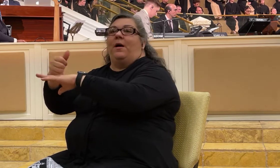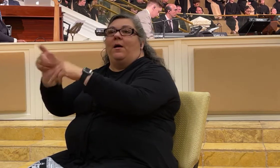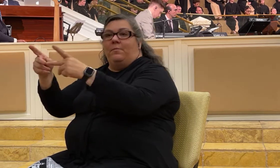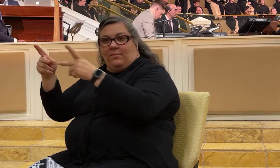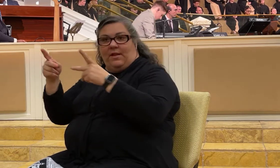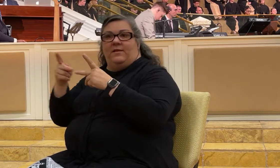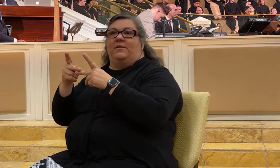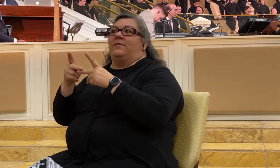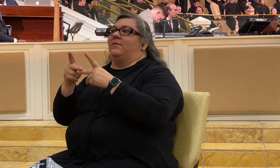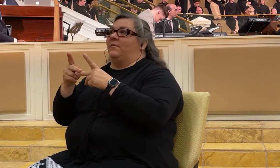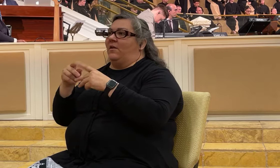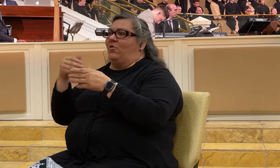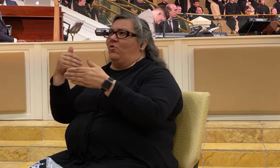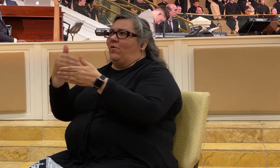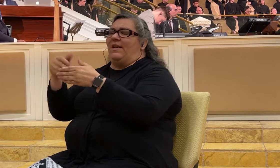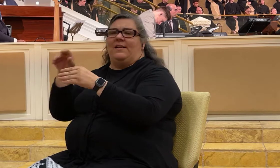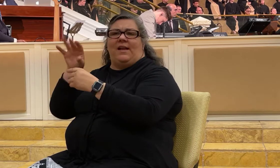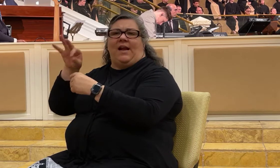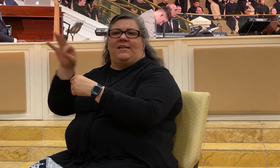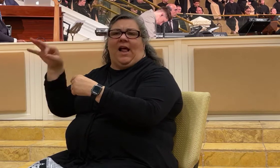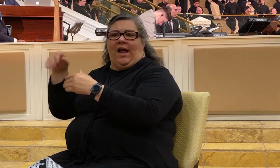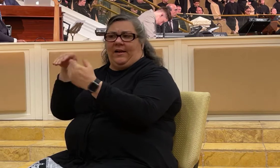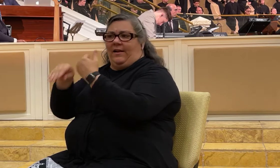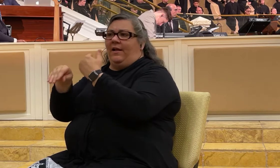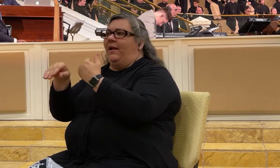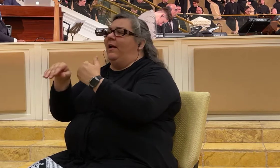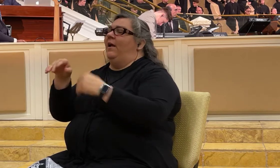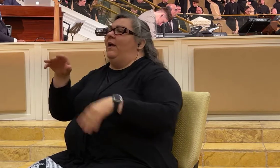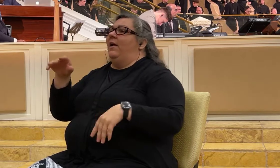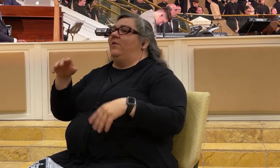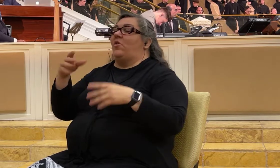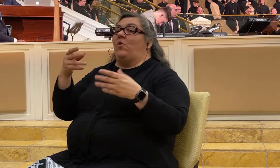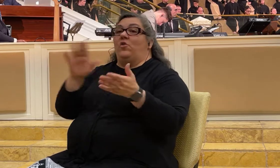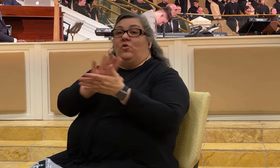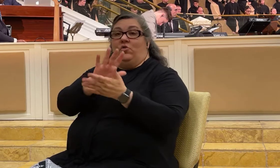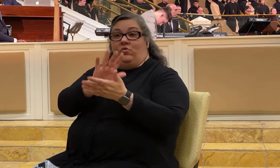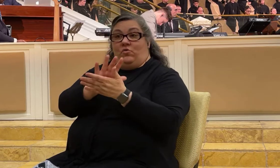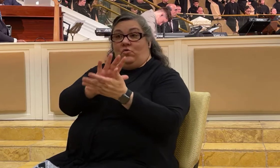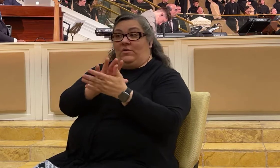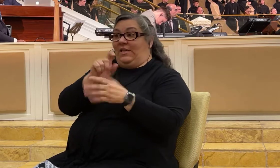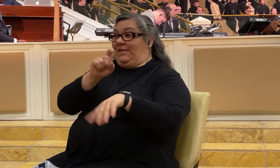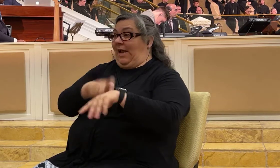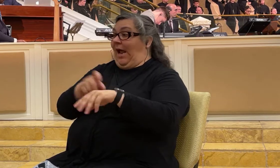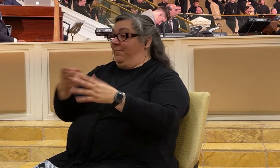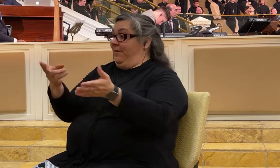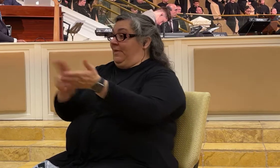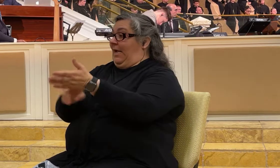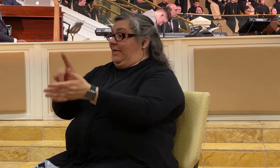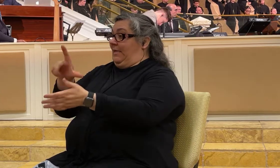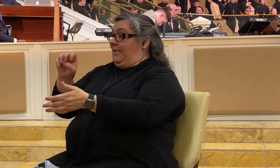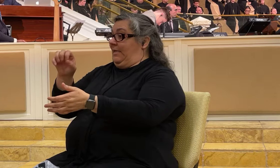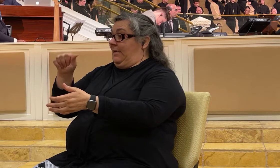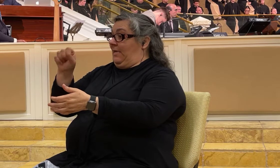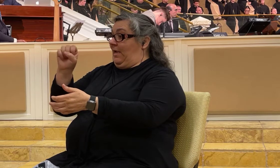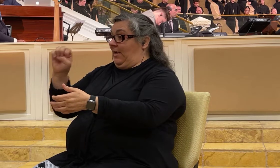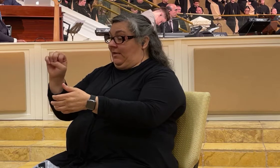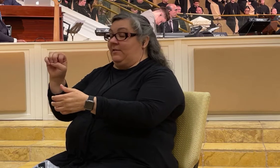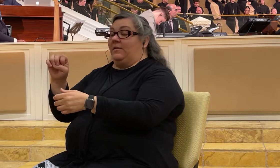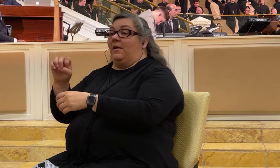landlord at the school's office complex the other day. It's time to sign another lease. And